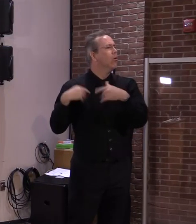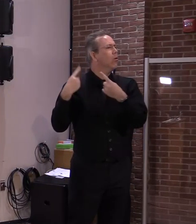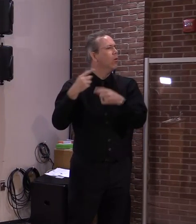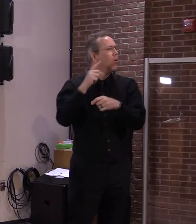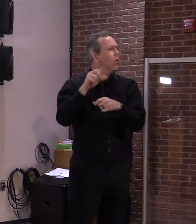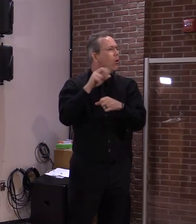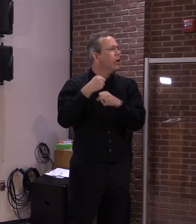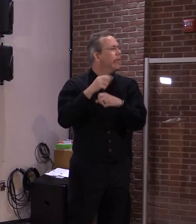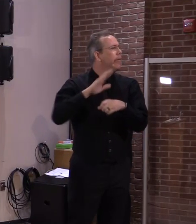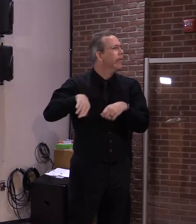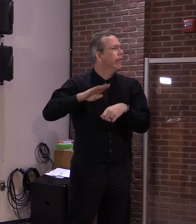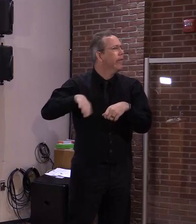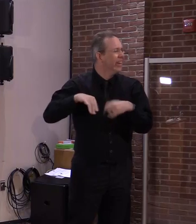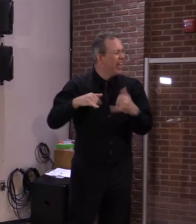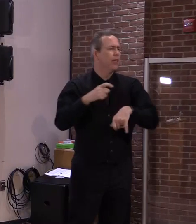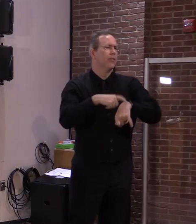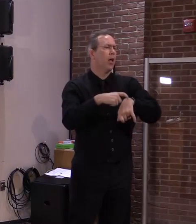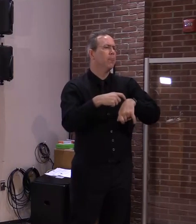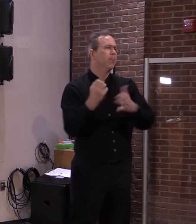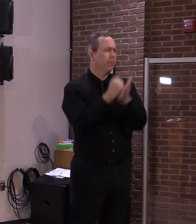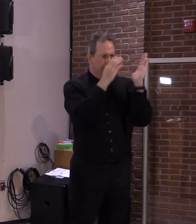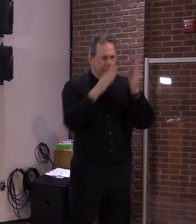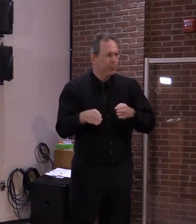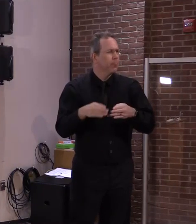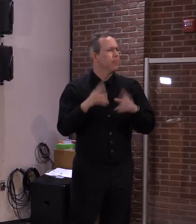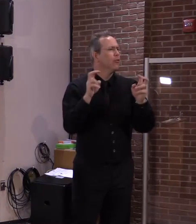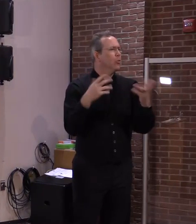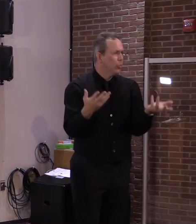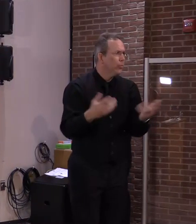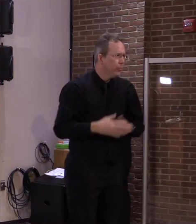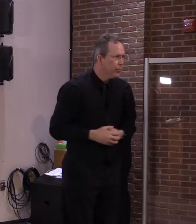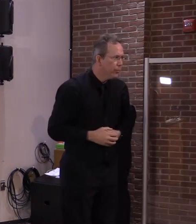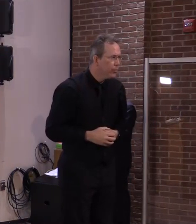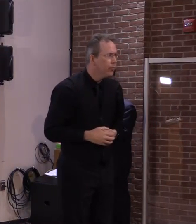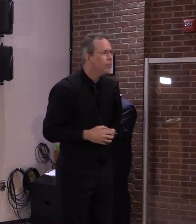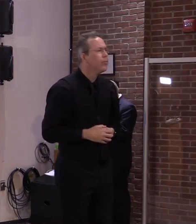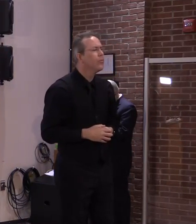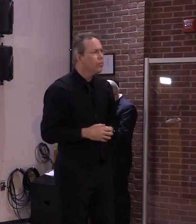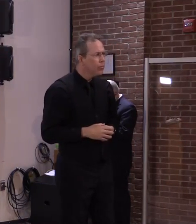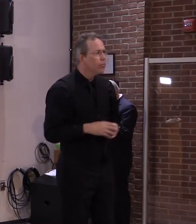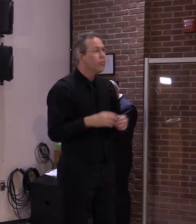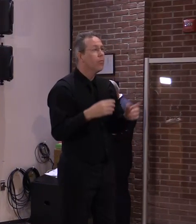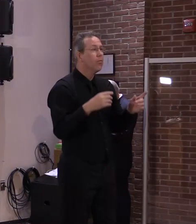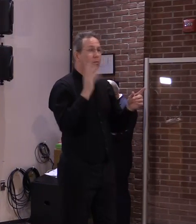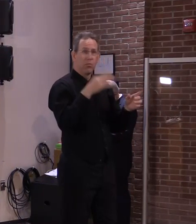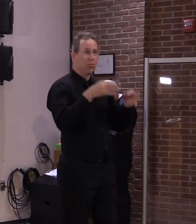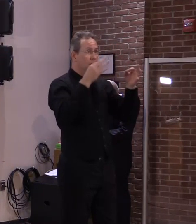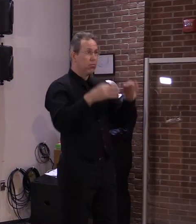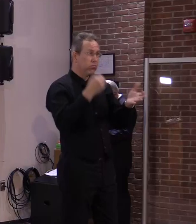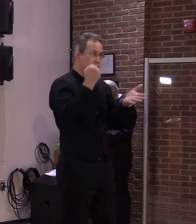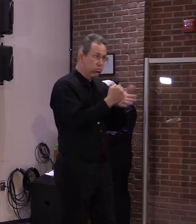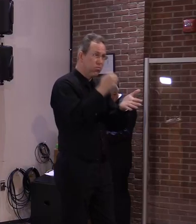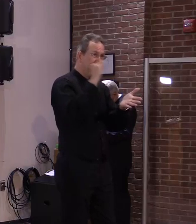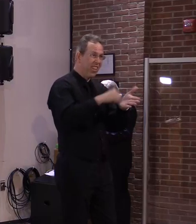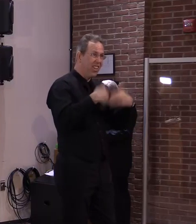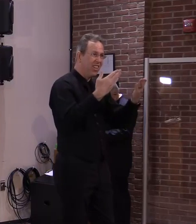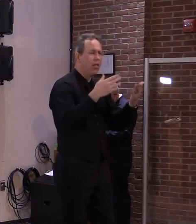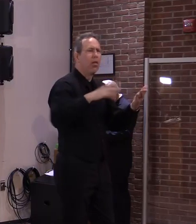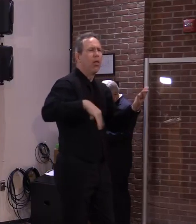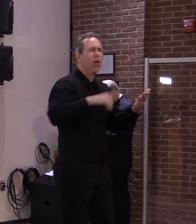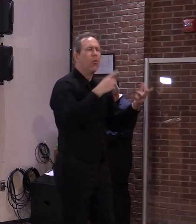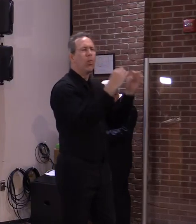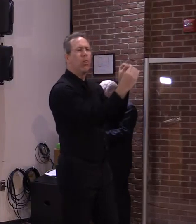it'll have a lot of twists and turns along the way, but we need to get something accomplished. So I'm supportive of their